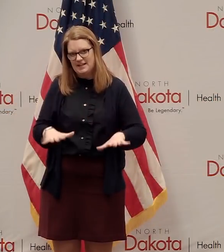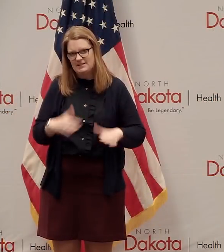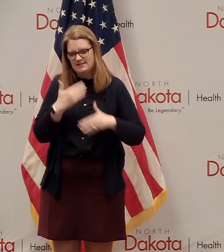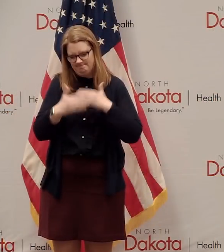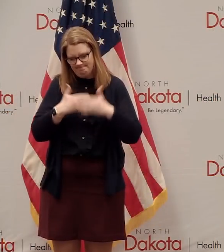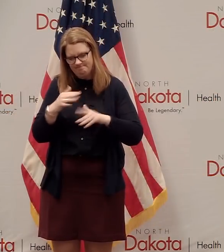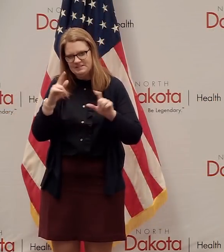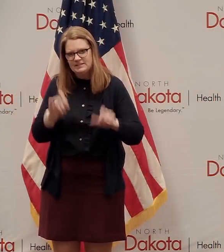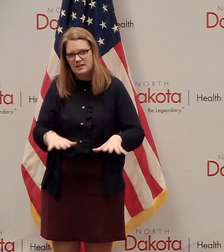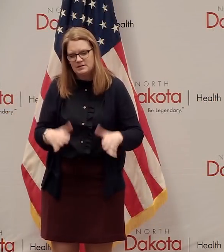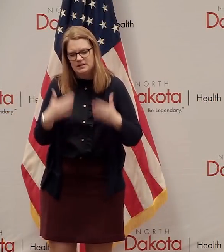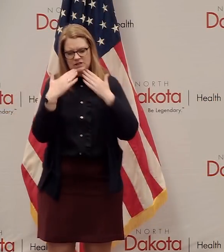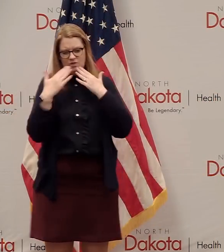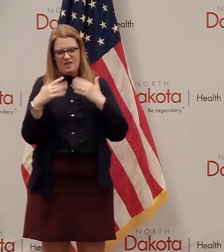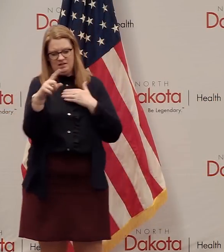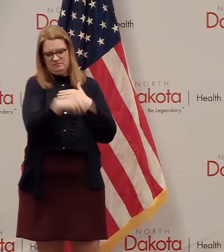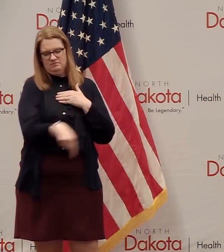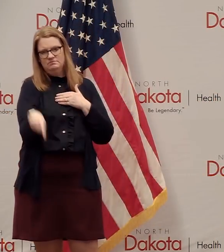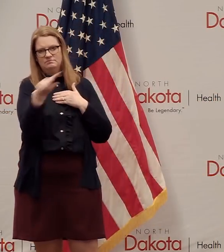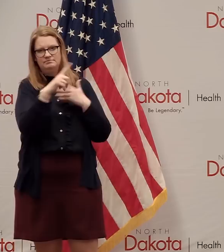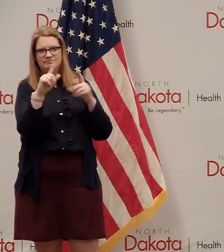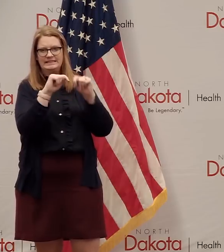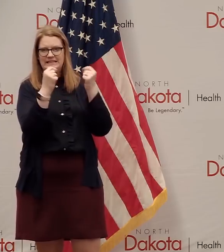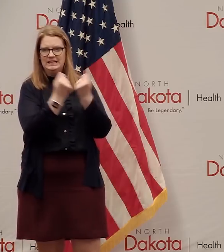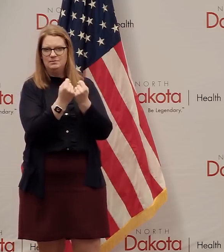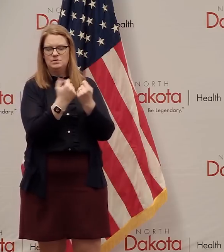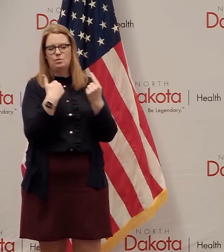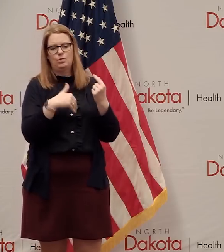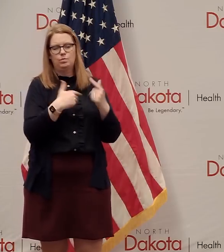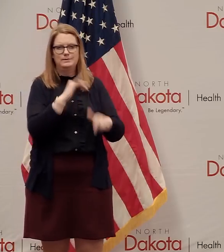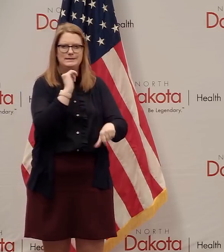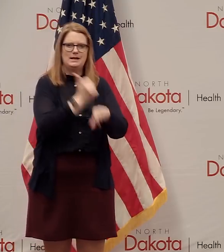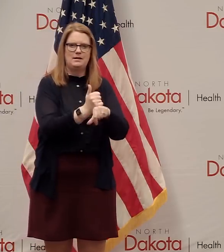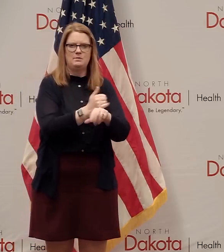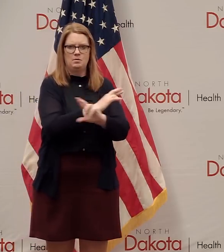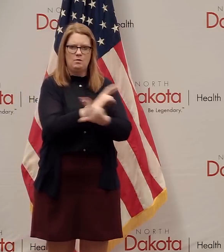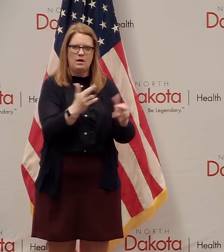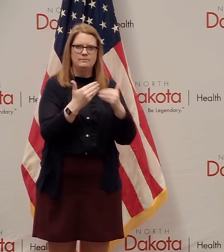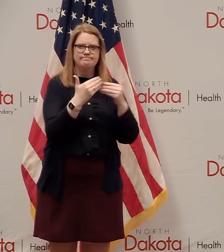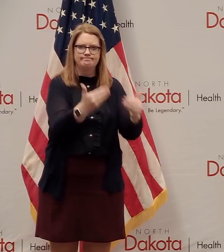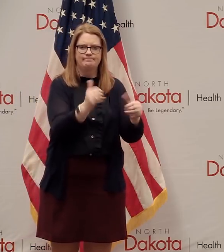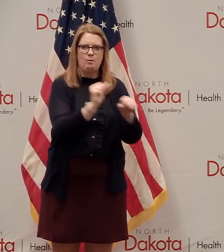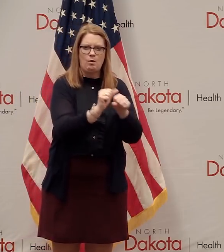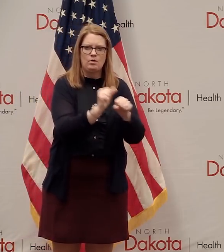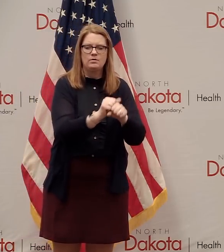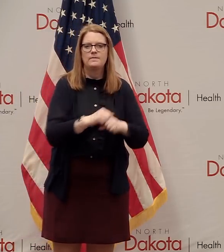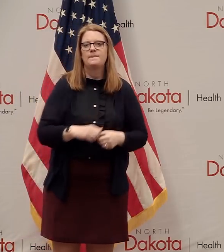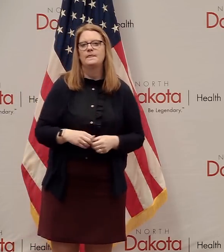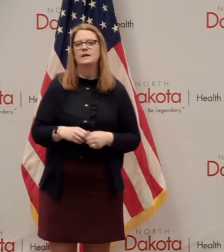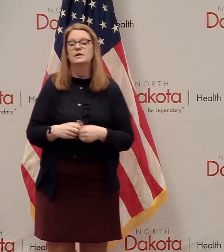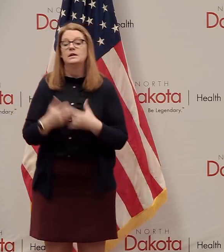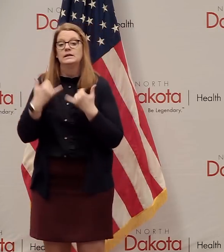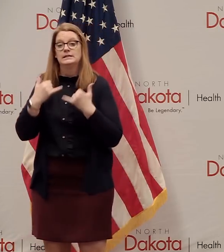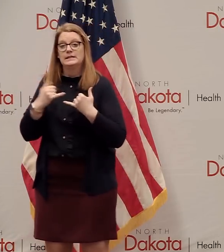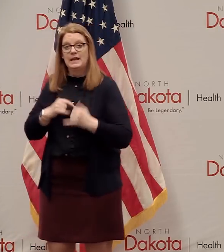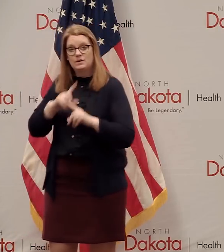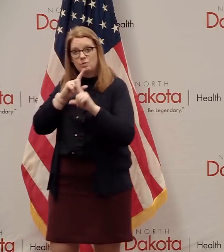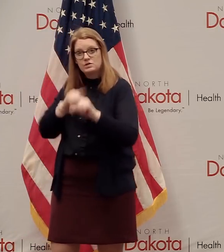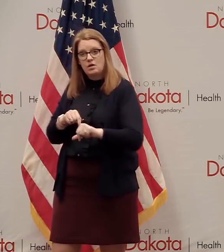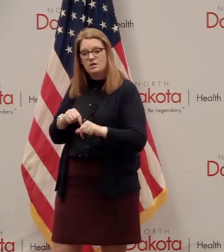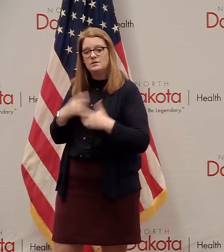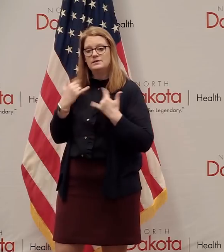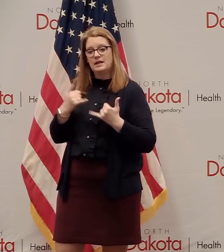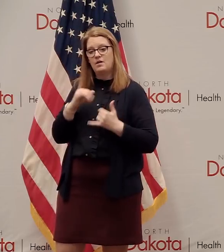to those teams that have put that into place. With today's results, we now